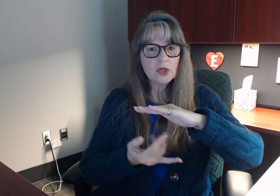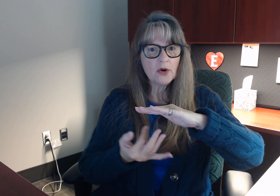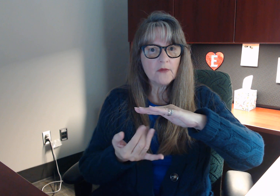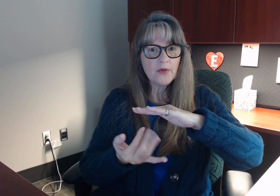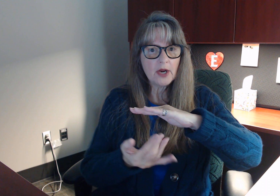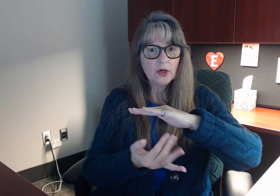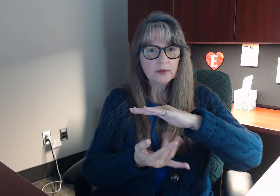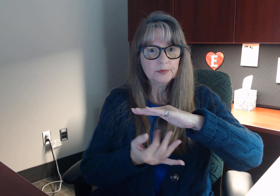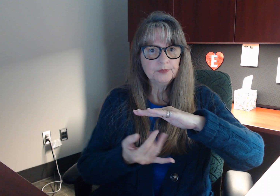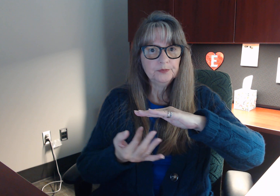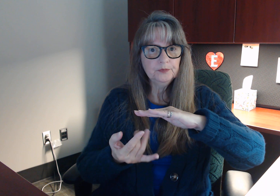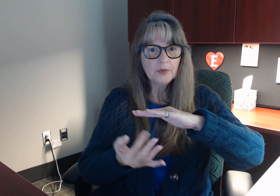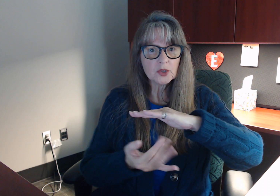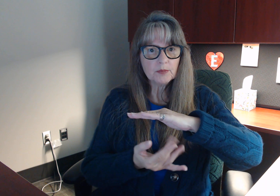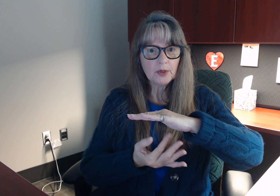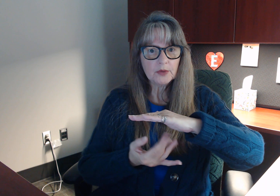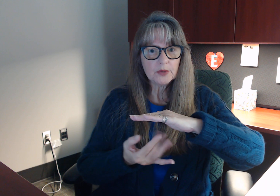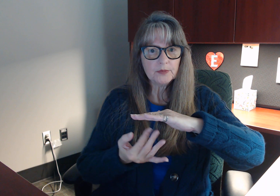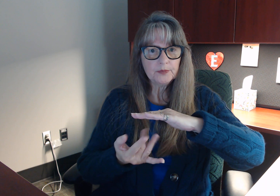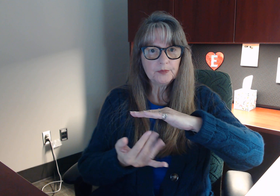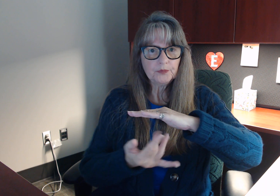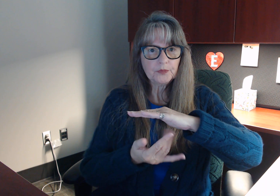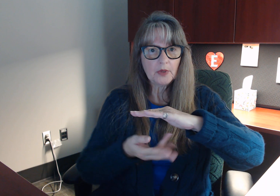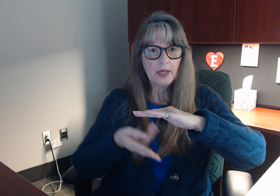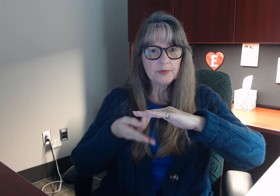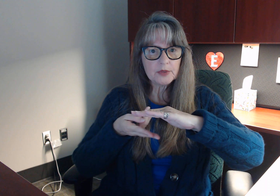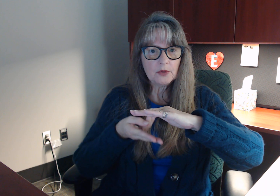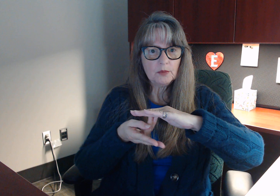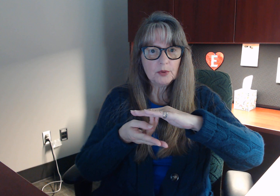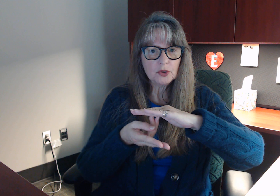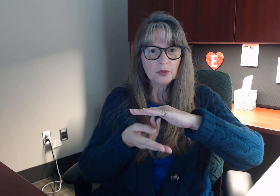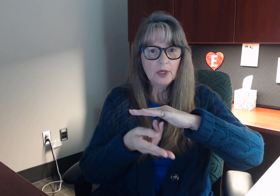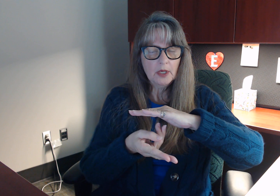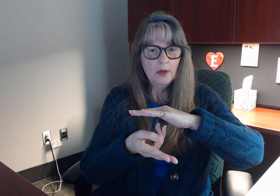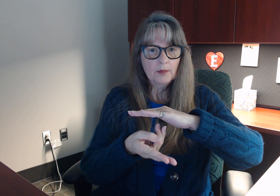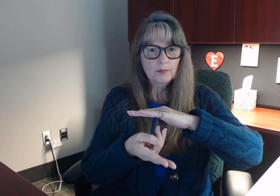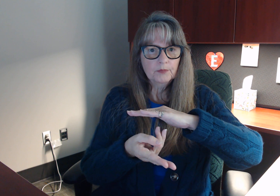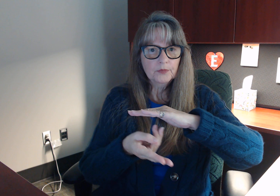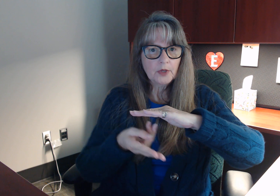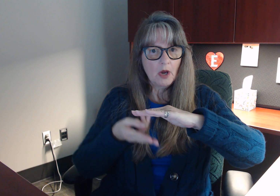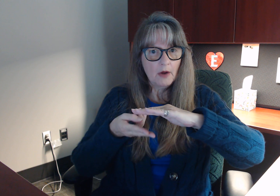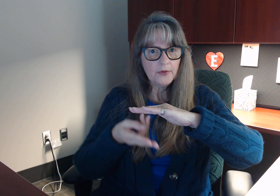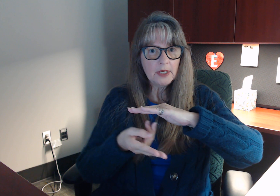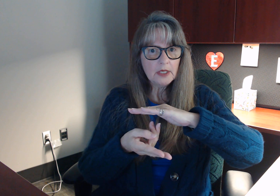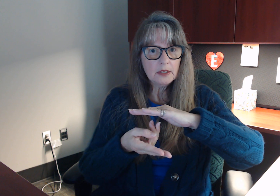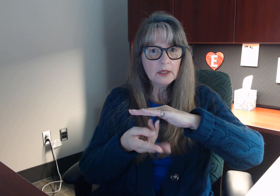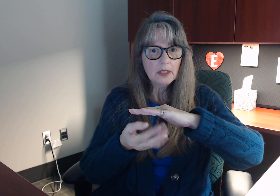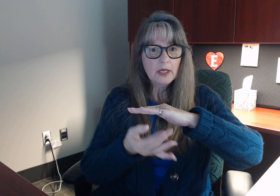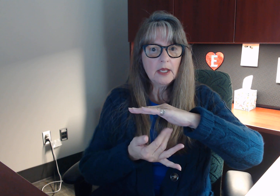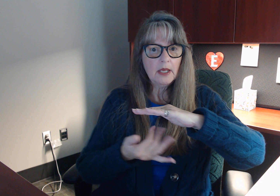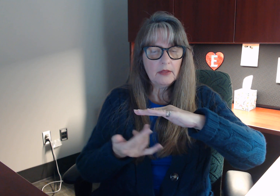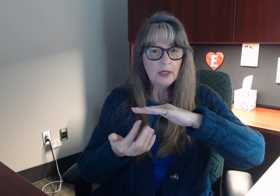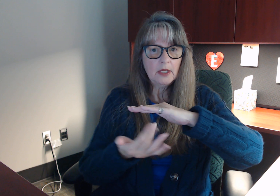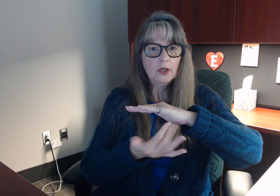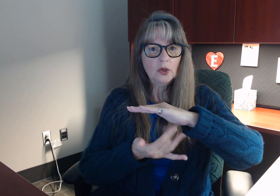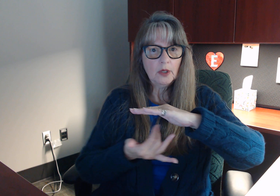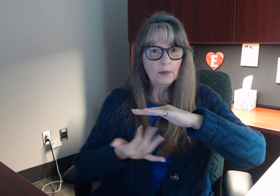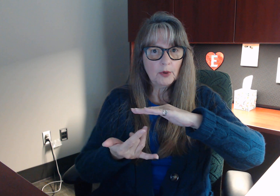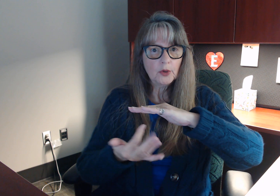on fire. It's burned. Okay, so you put your coffin in, and then it burned.